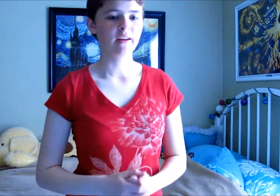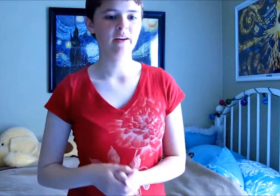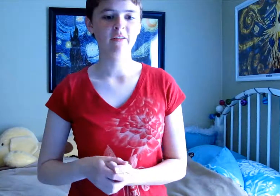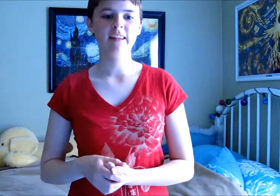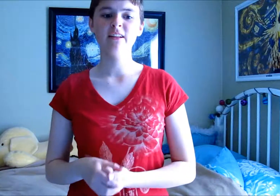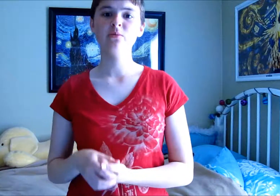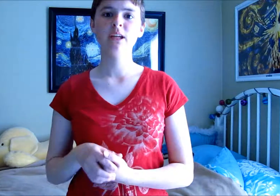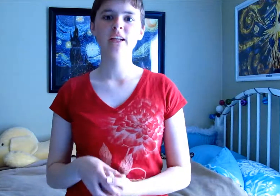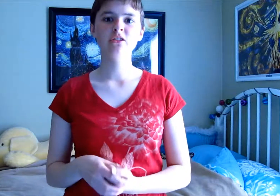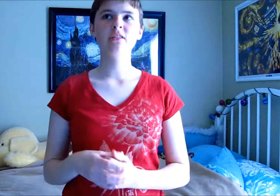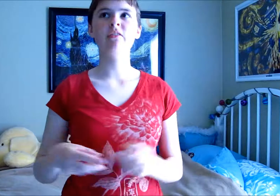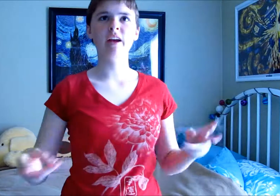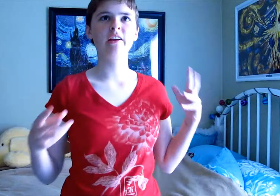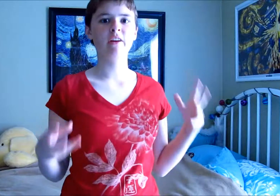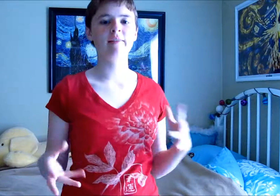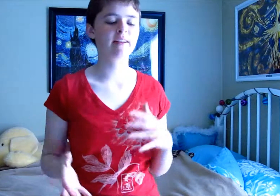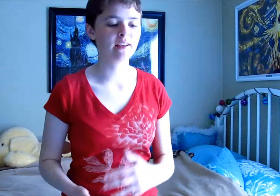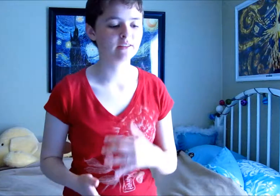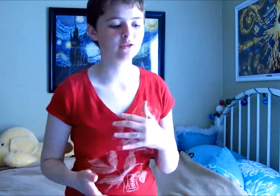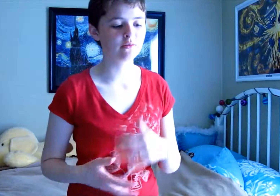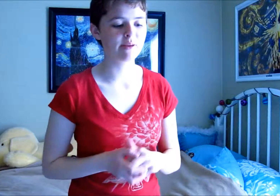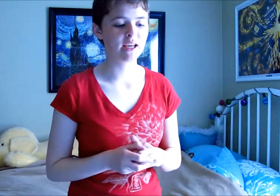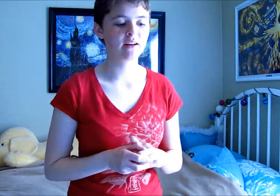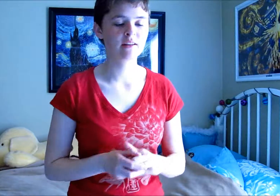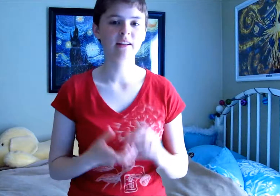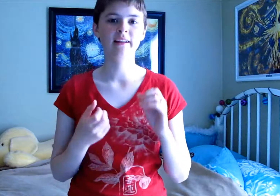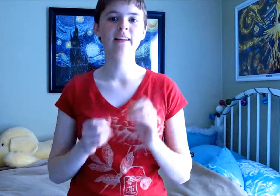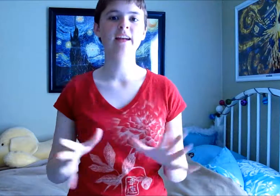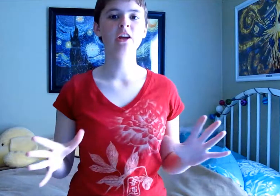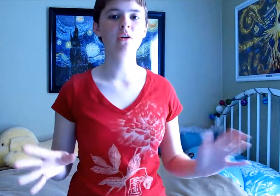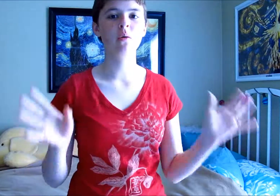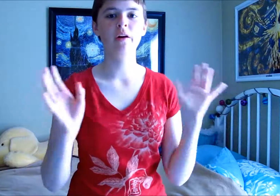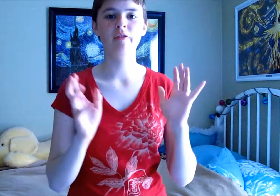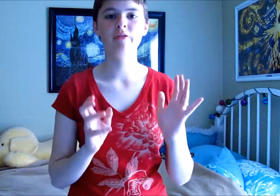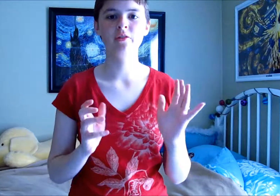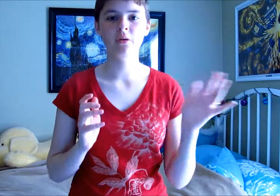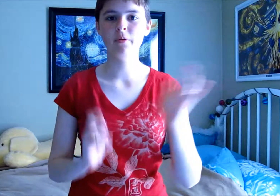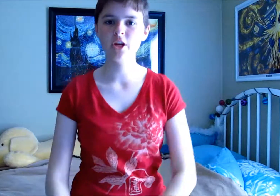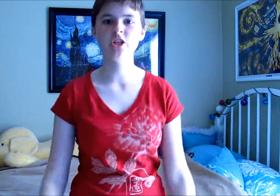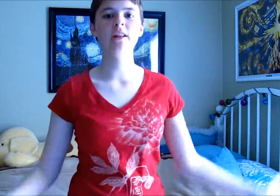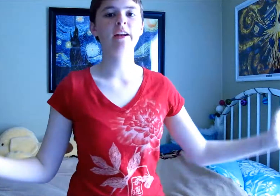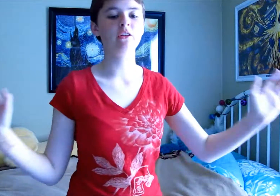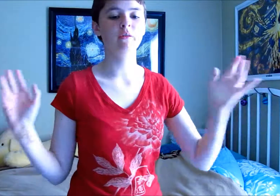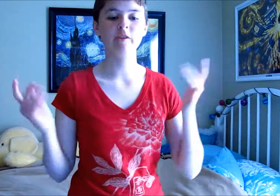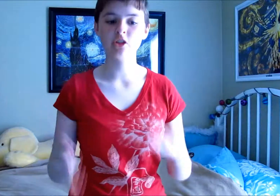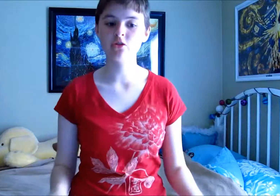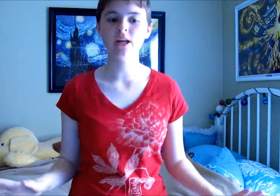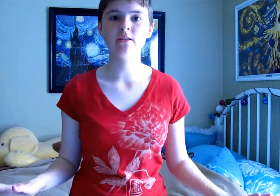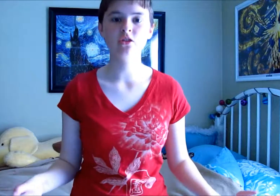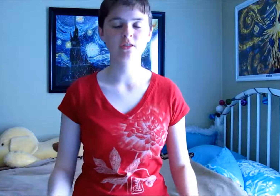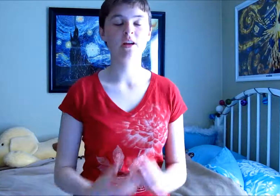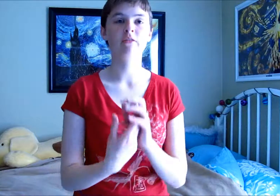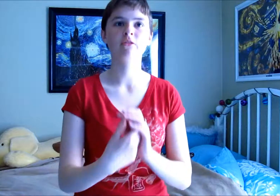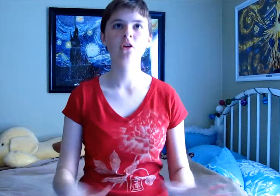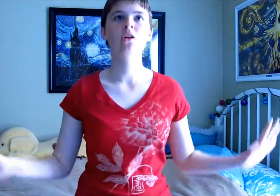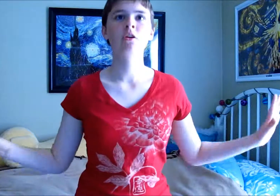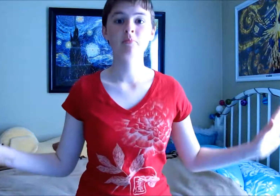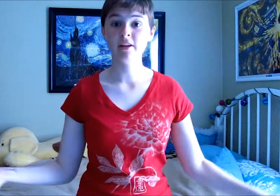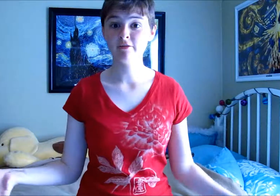Now, in this one, I took defying gravity to mean like letting go of oppression, letting go of your stress, just kind of being